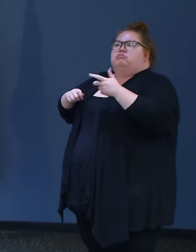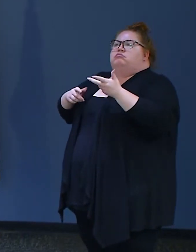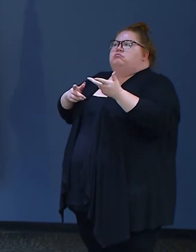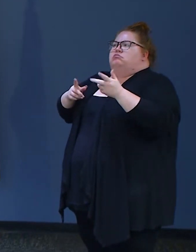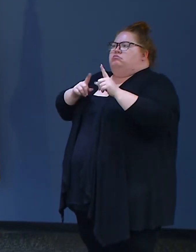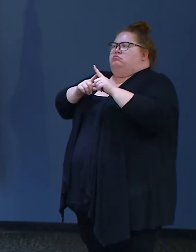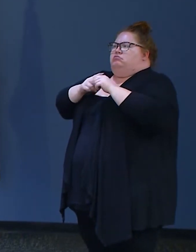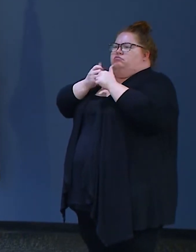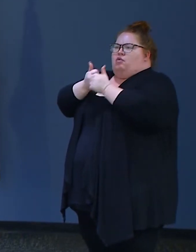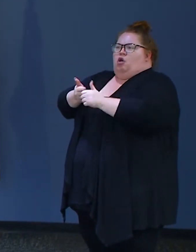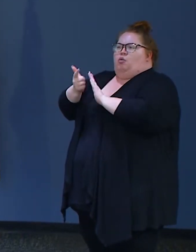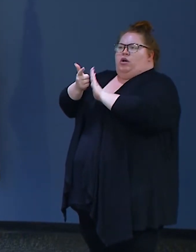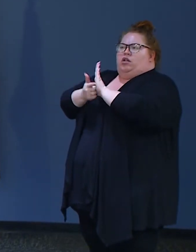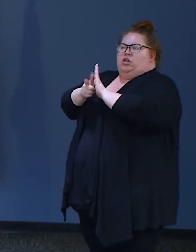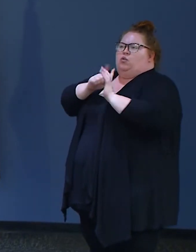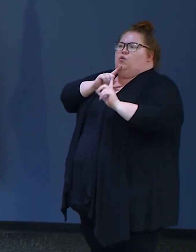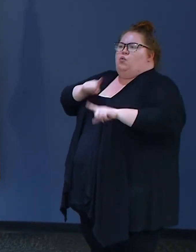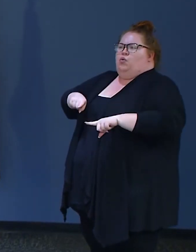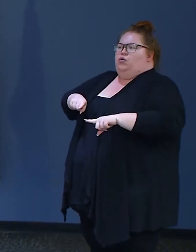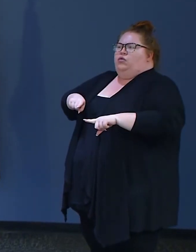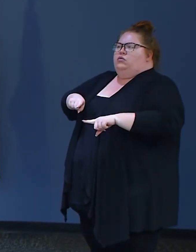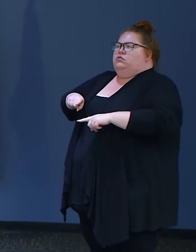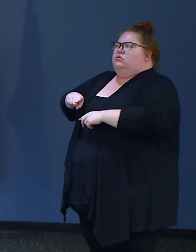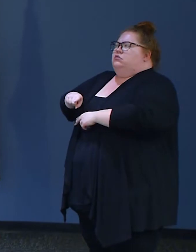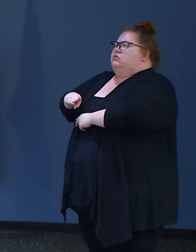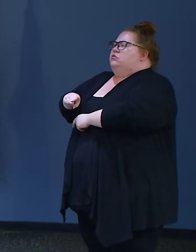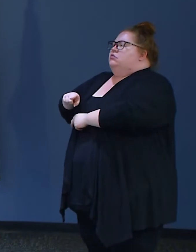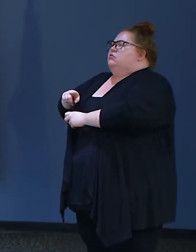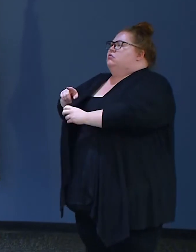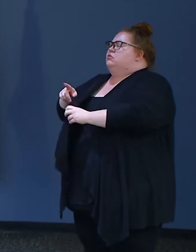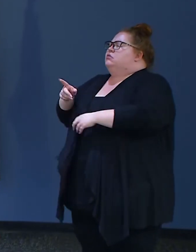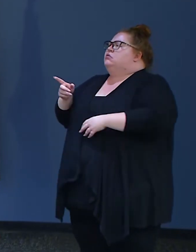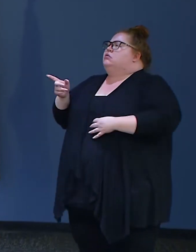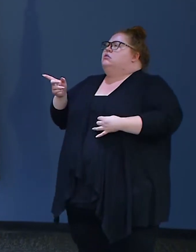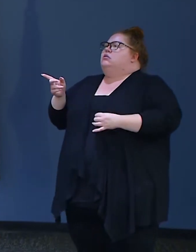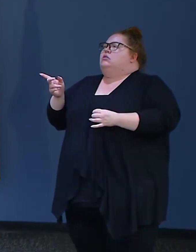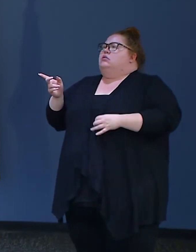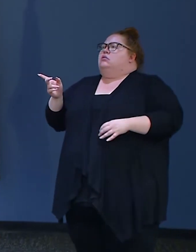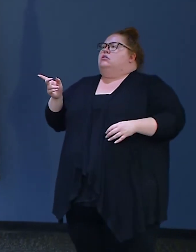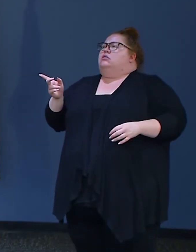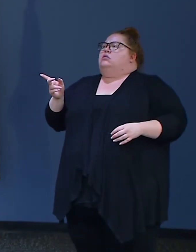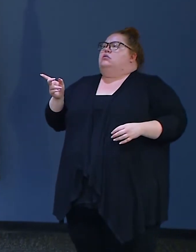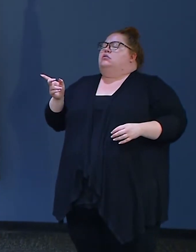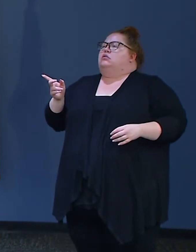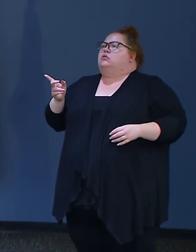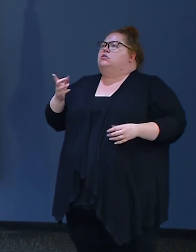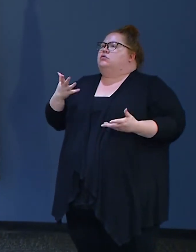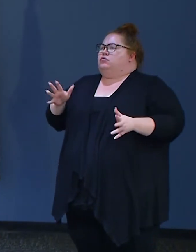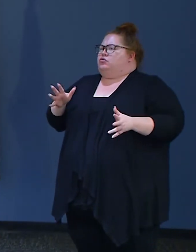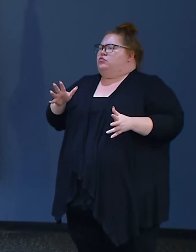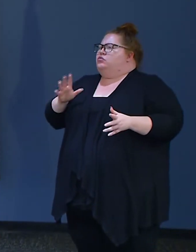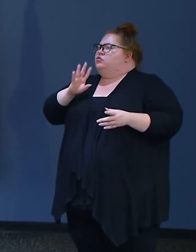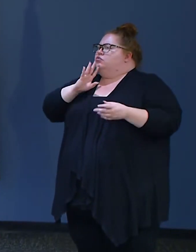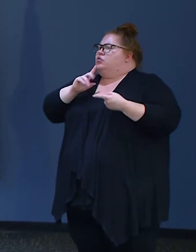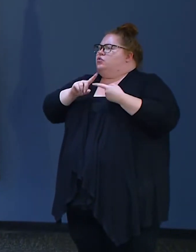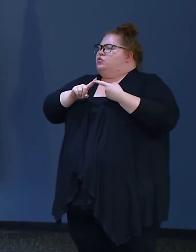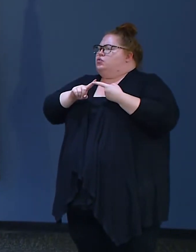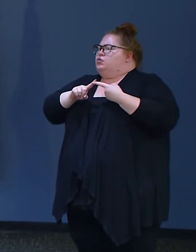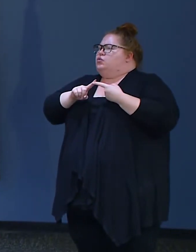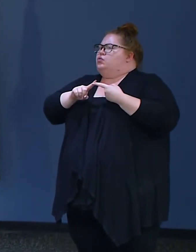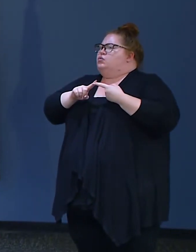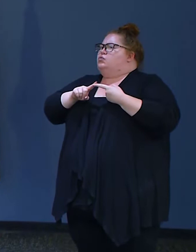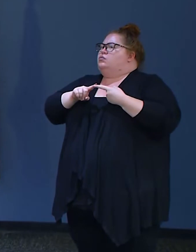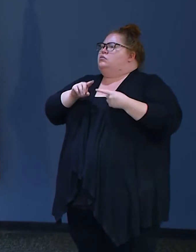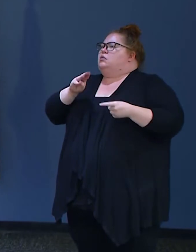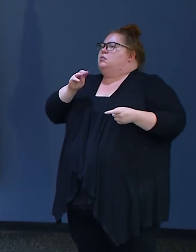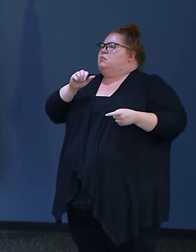know you guys spoke with past Mayor Dave Knorr after they unanimously voted to try to get up on their feet. What would you all do, what would the public health department